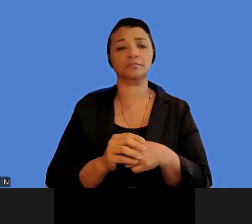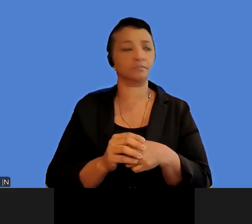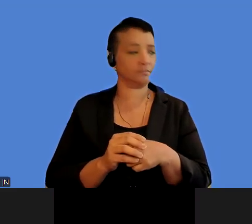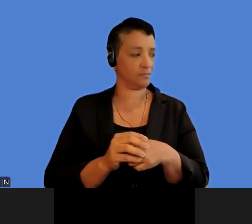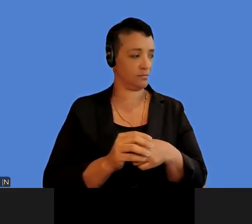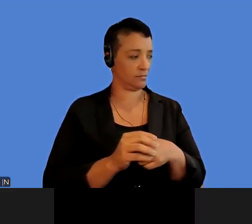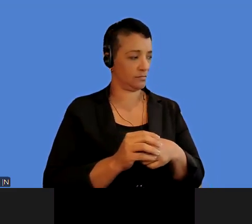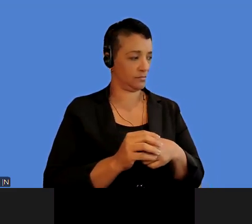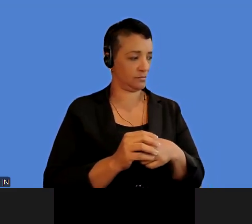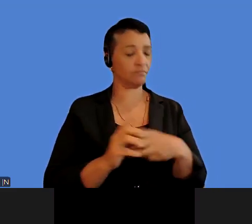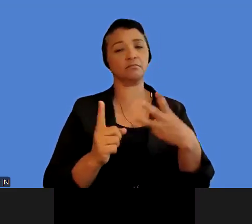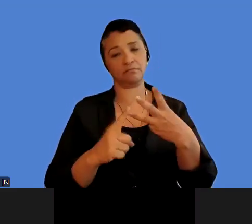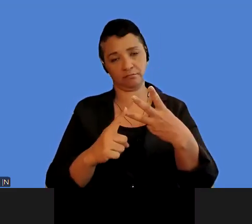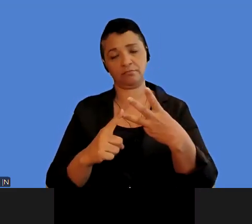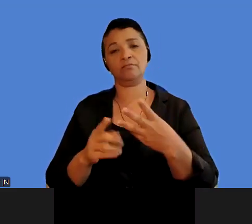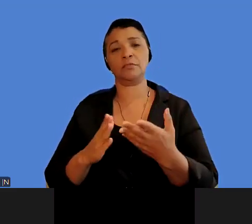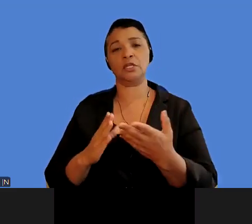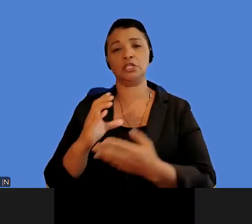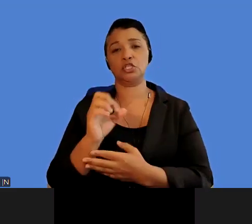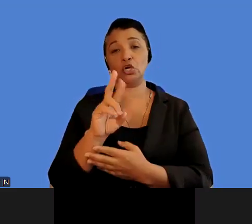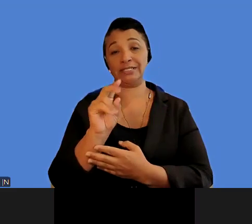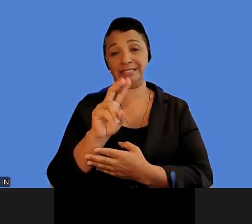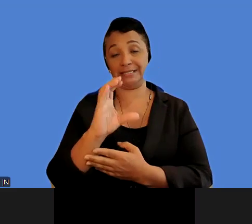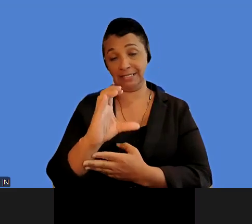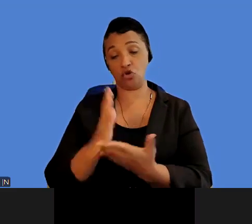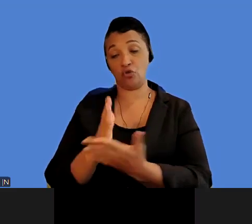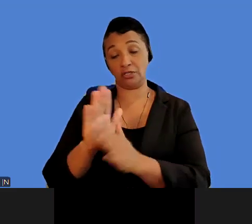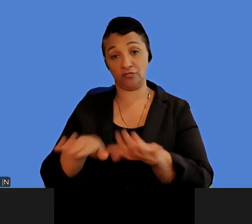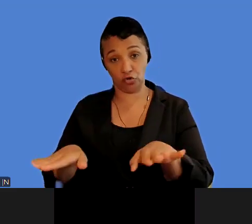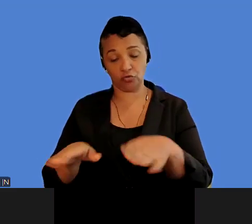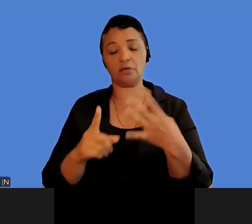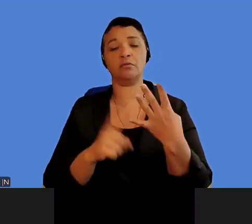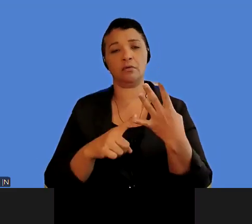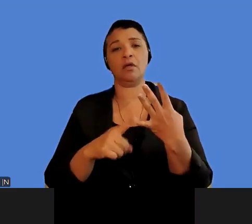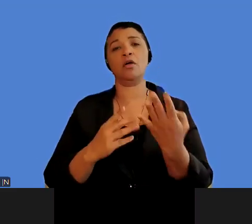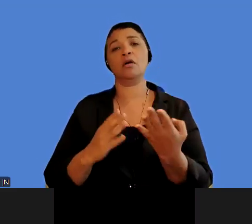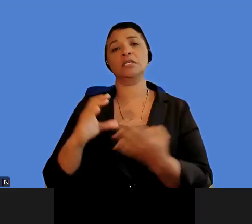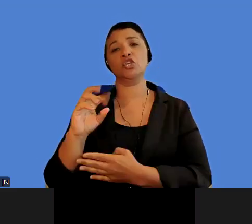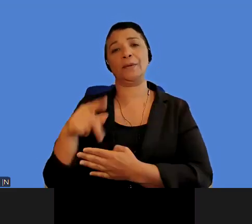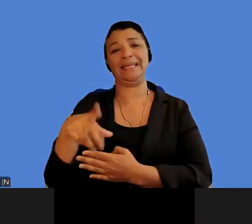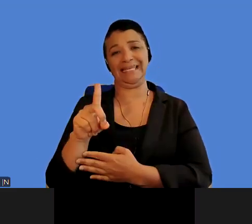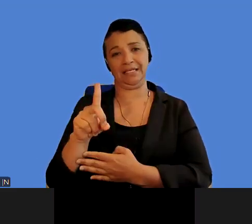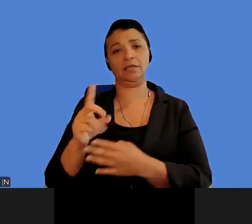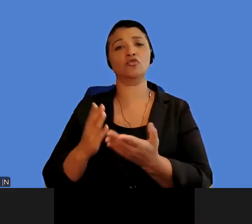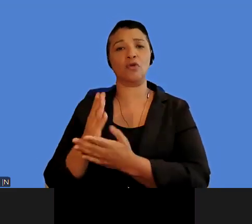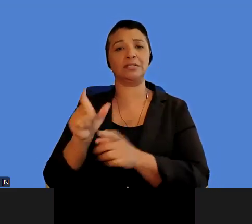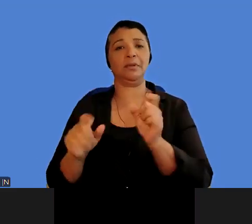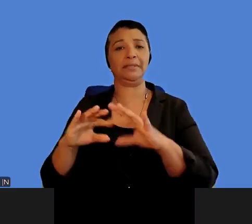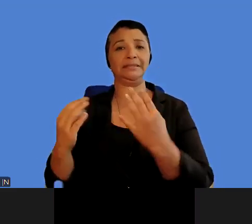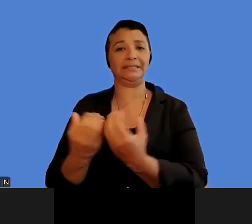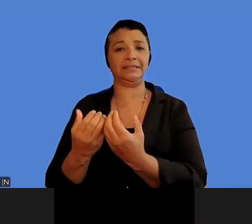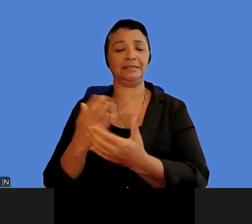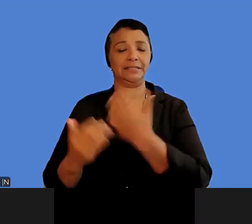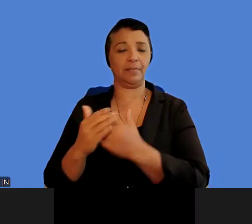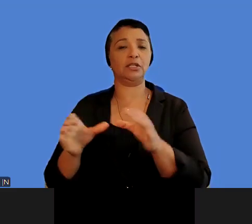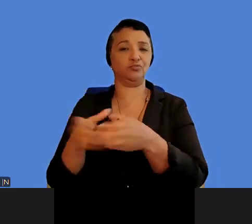the Committee on the Rights of the Child, CRC, and the Committee on the Rights of People with Disabilities, CRPD, through submissions for